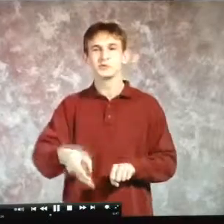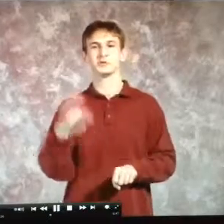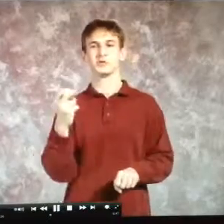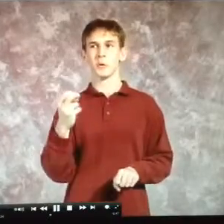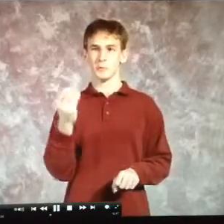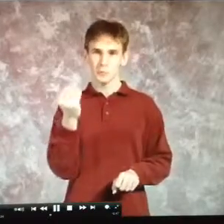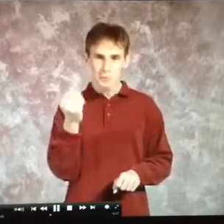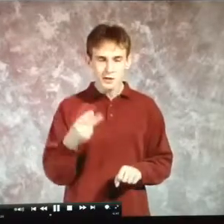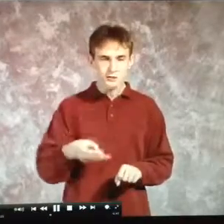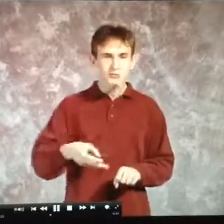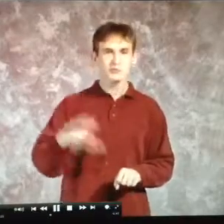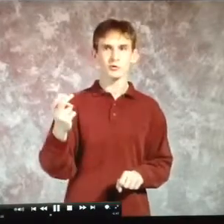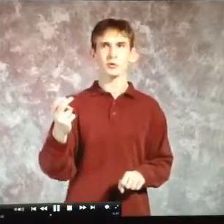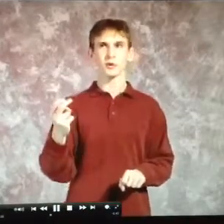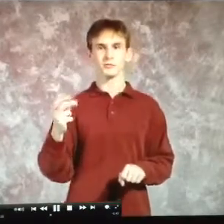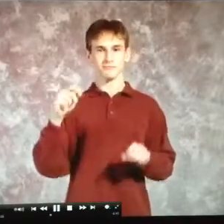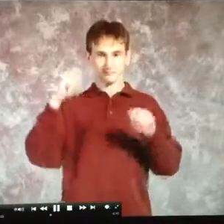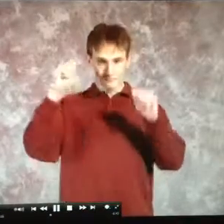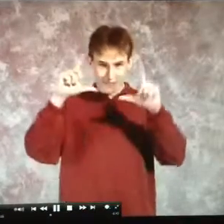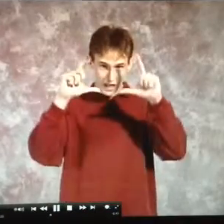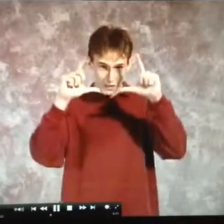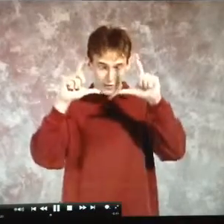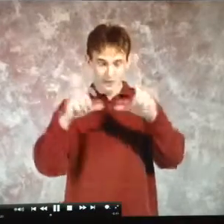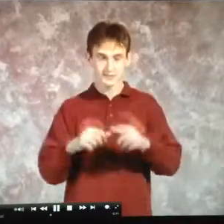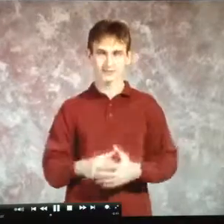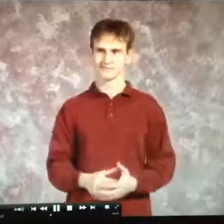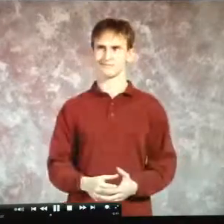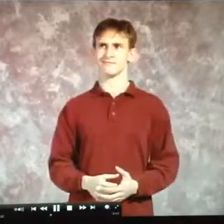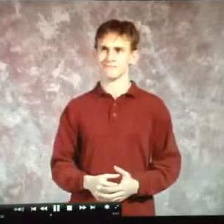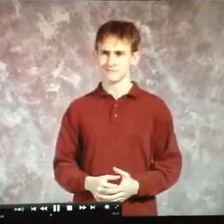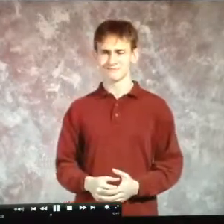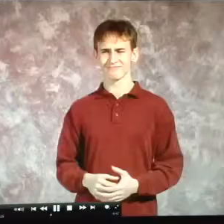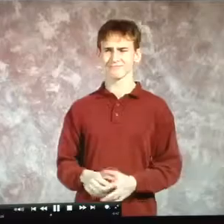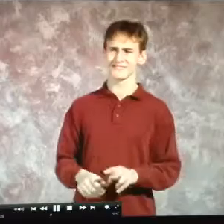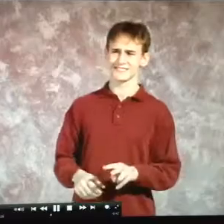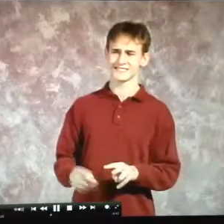and somebody had stole his shoes, stolen his money, stolen his camera,